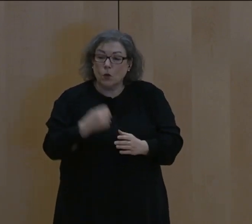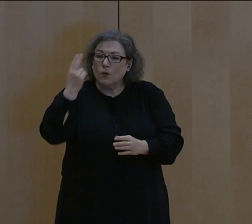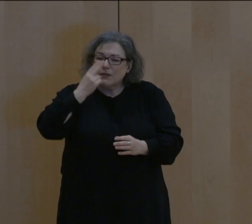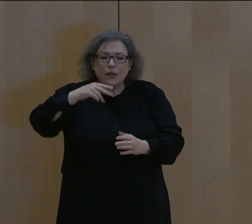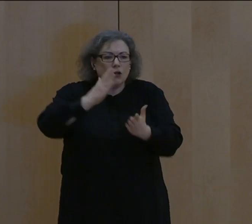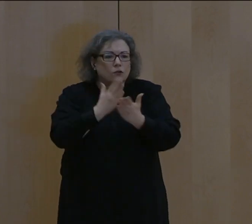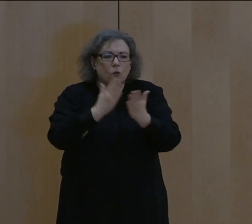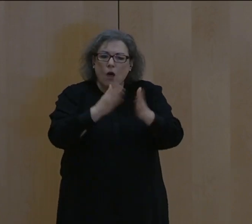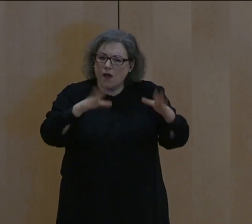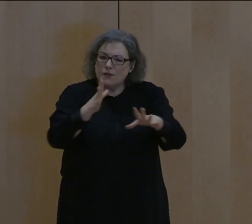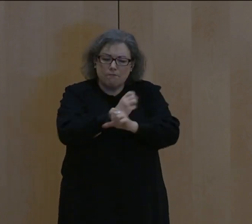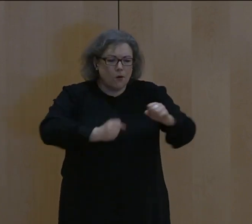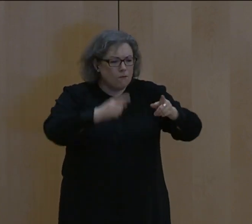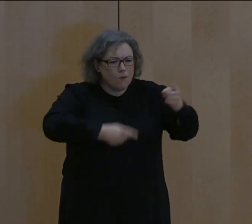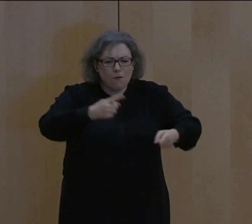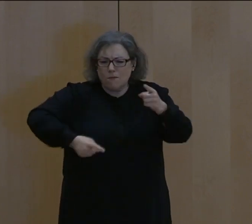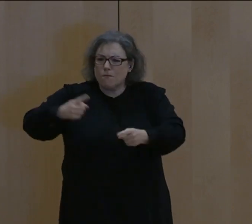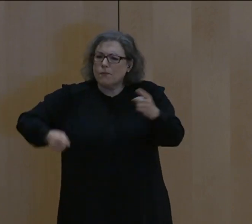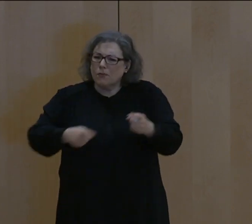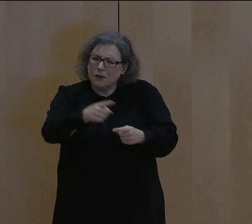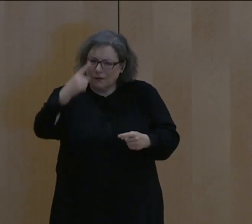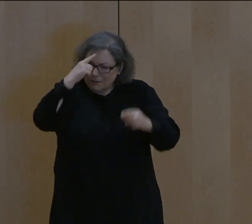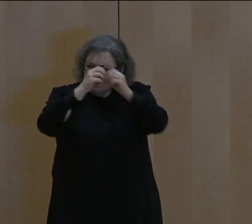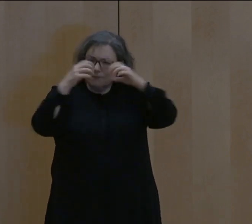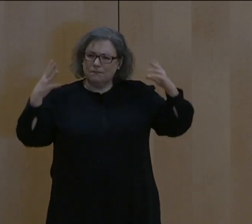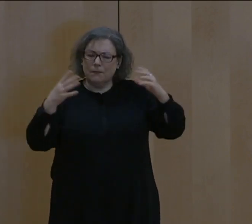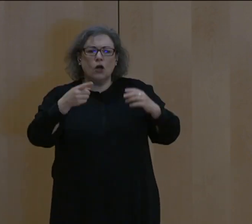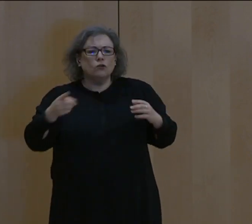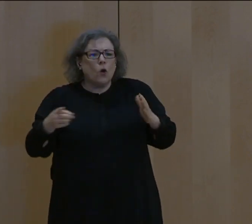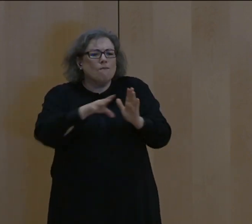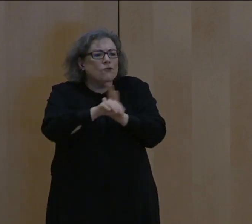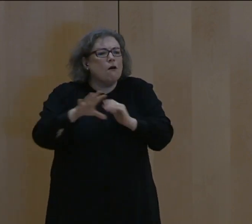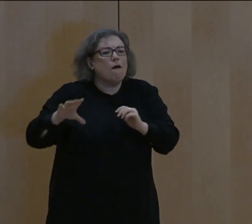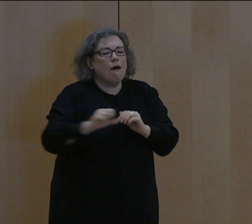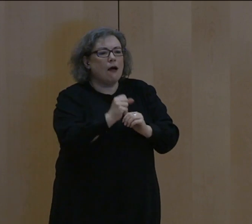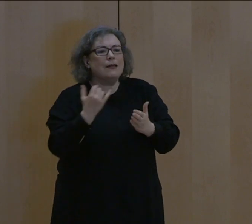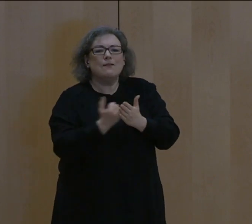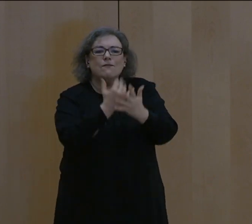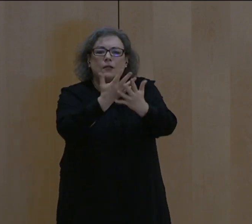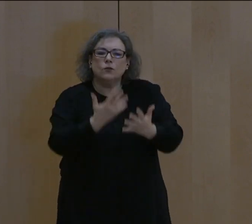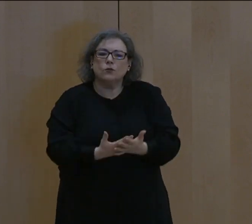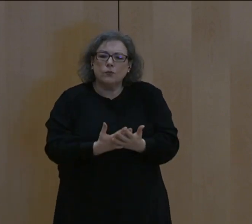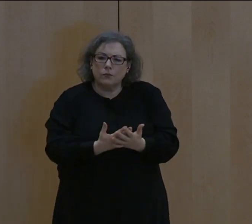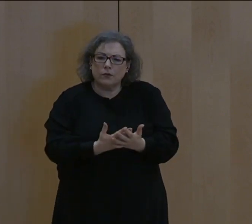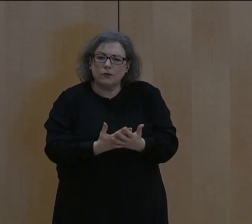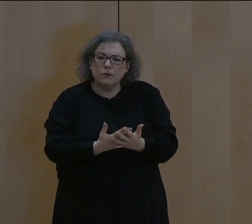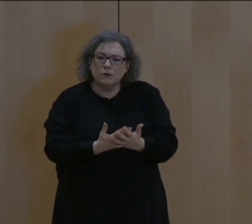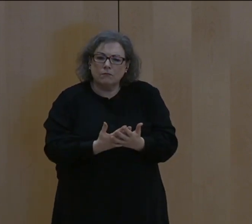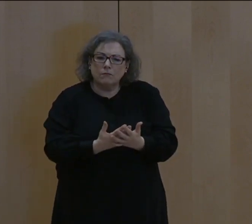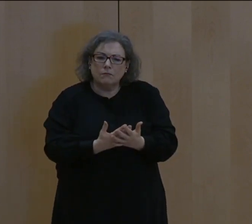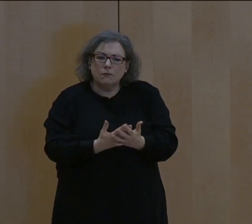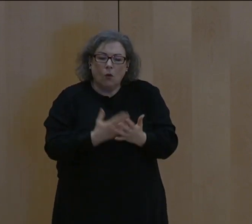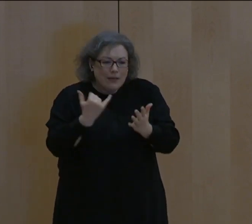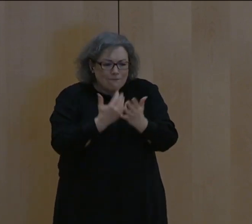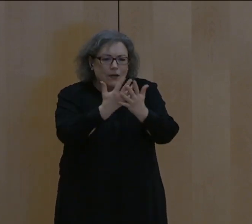they are destroying any infrastructure which is a life-supporting infrastructure. The warehouses